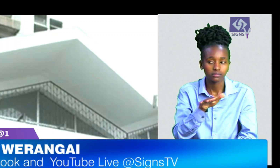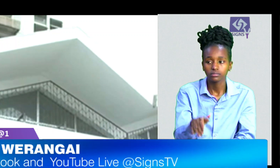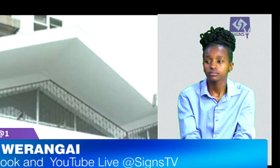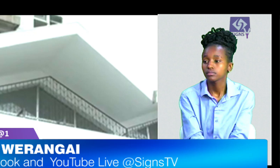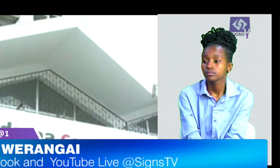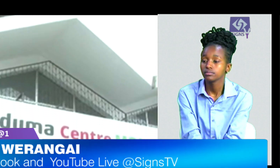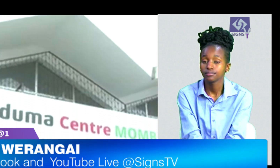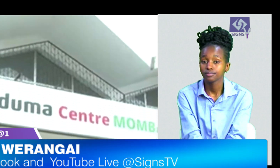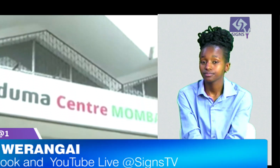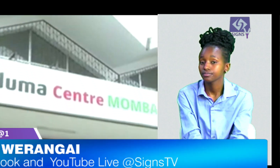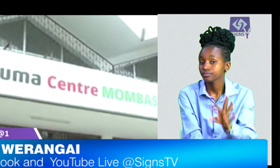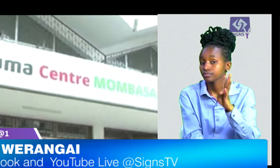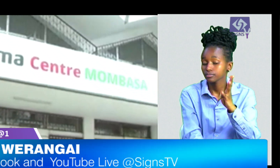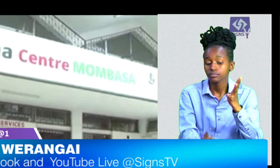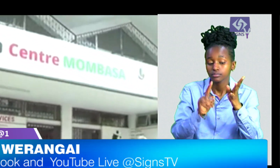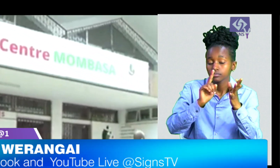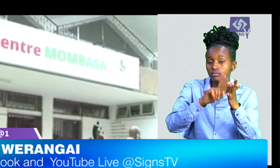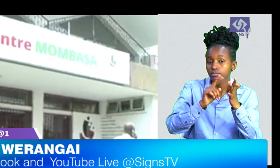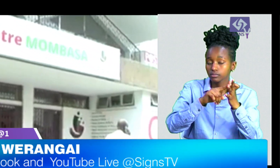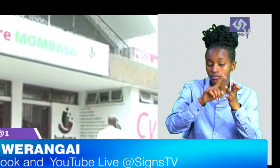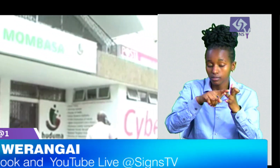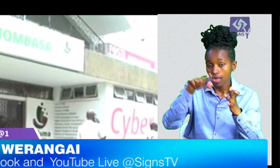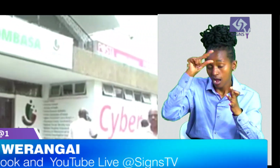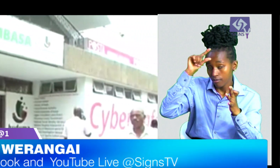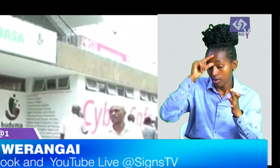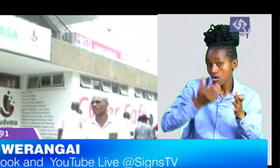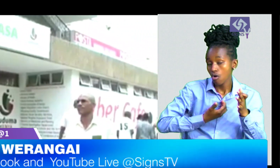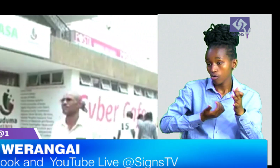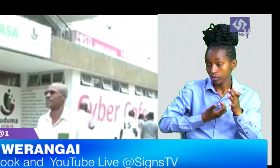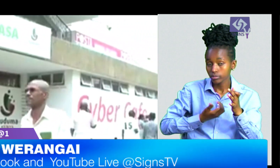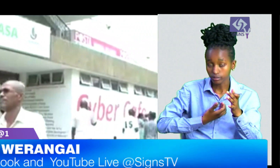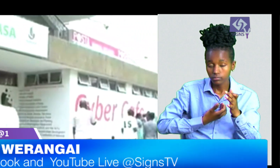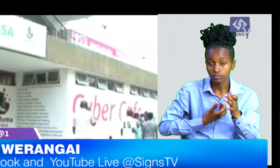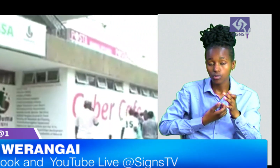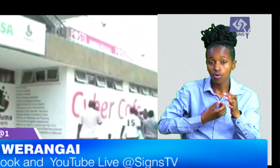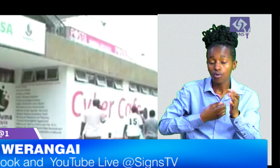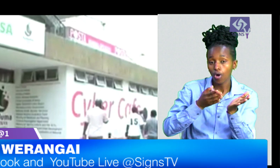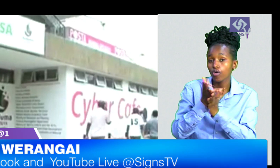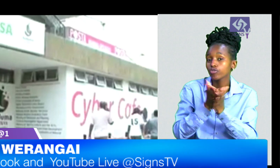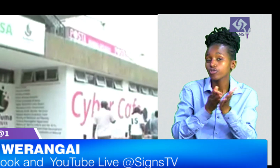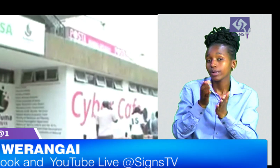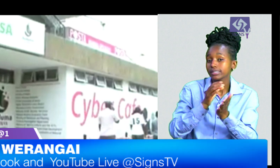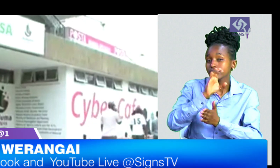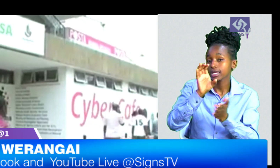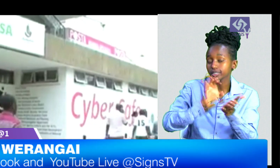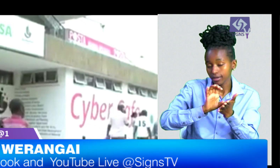B, government-owned Huduma Contact Center that provides first-level and